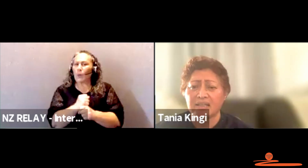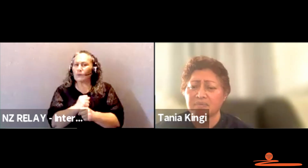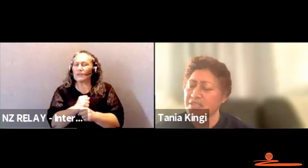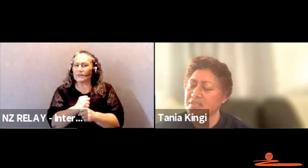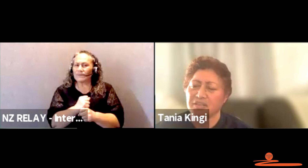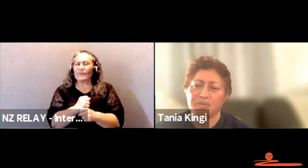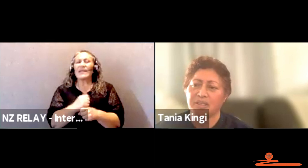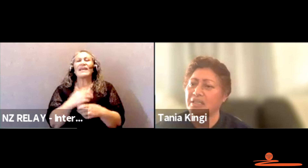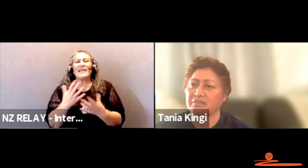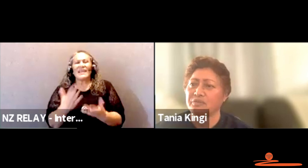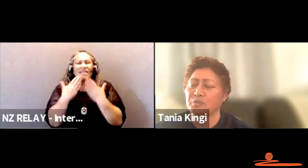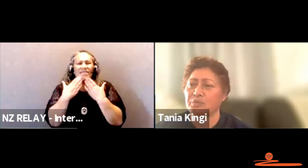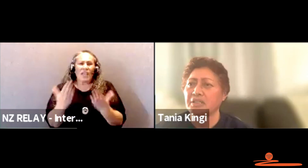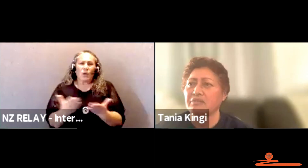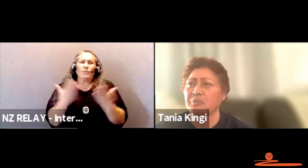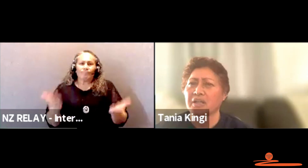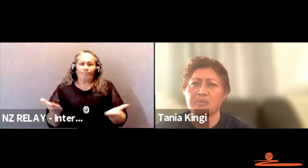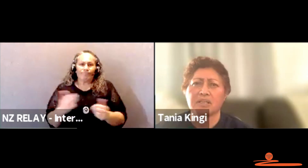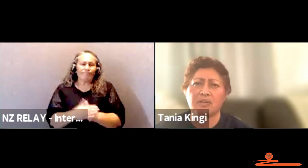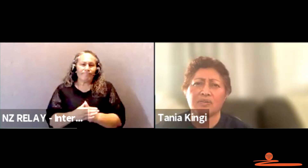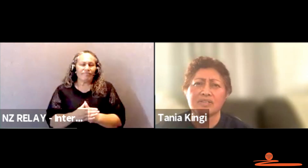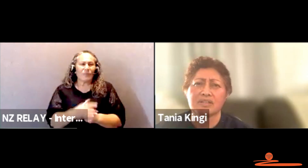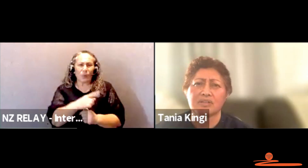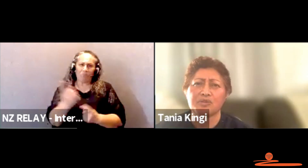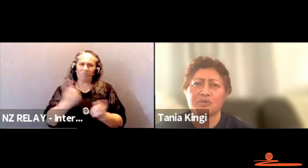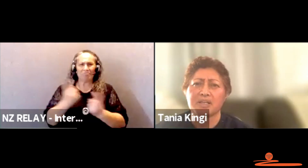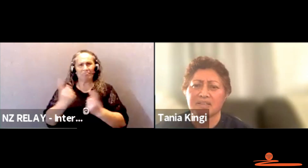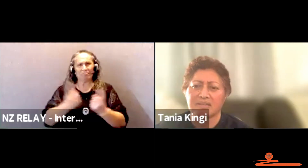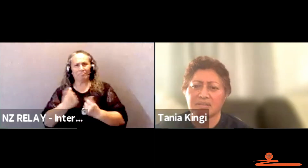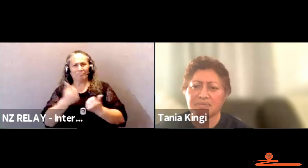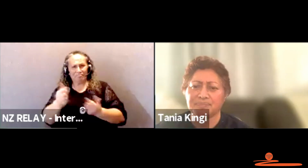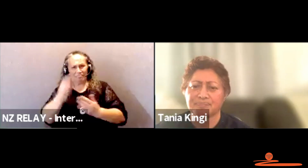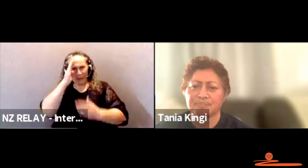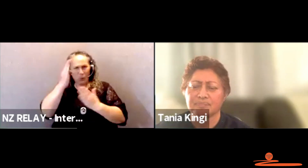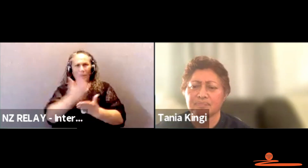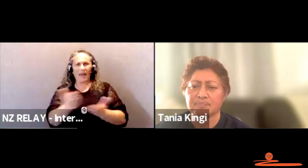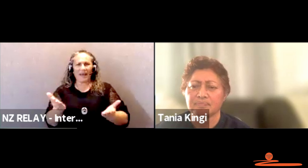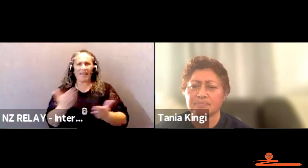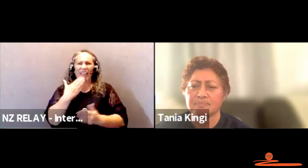And just thank you again for everyone coming along. So kia ora mai tātou.